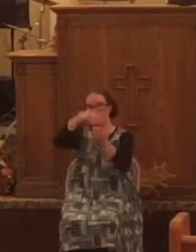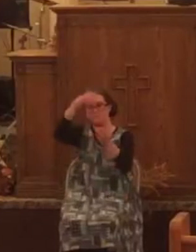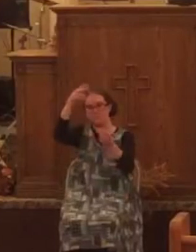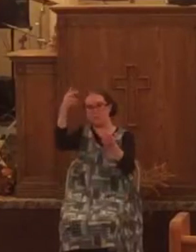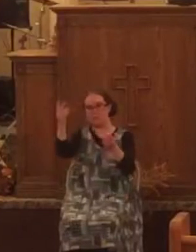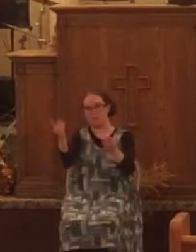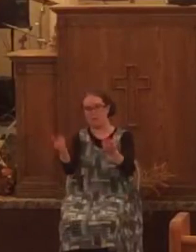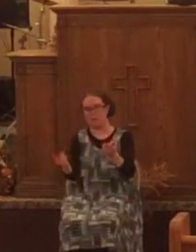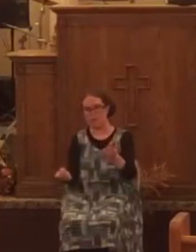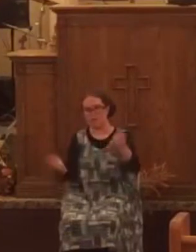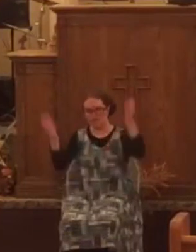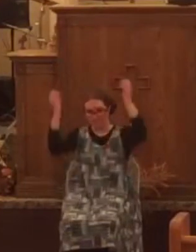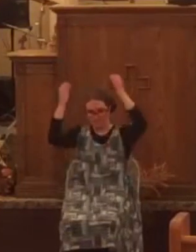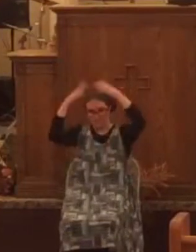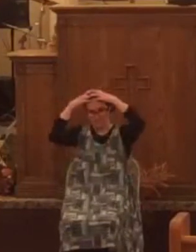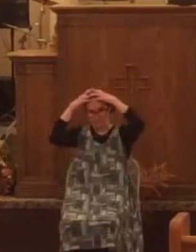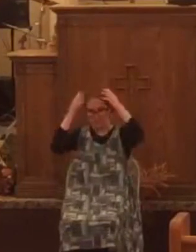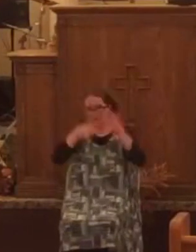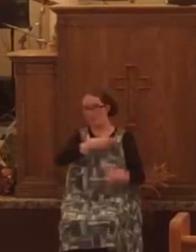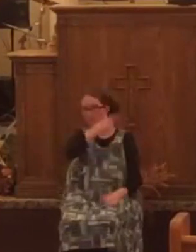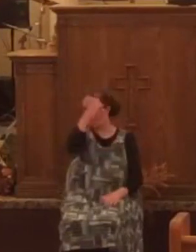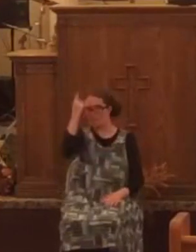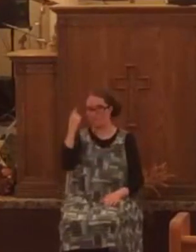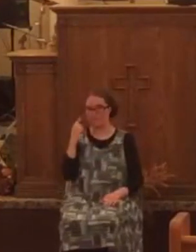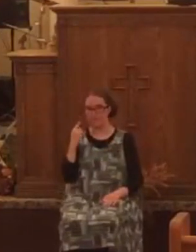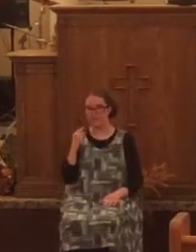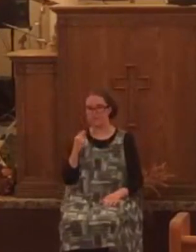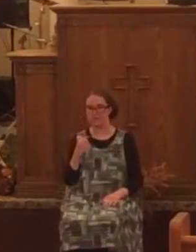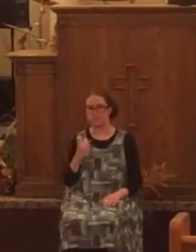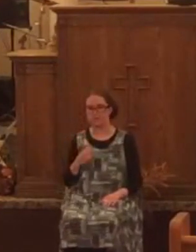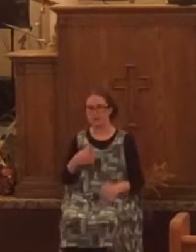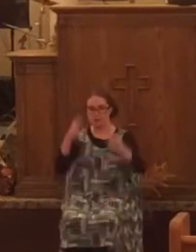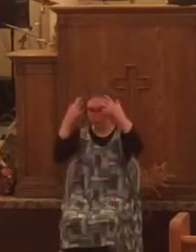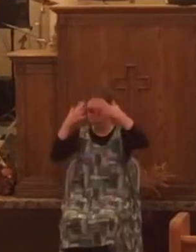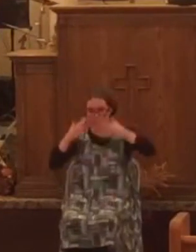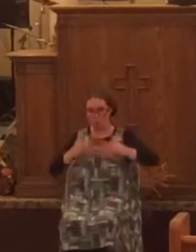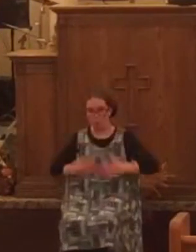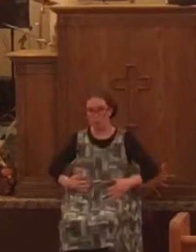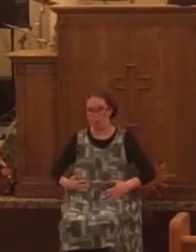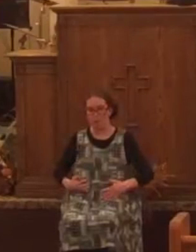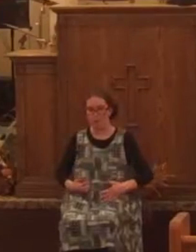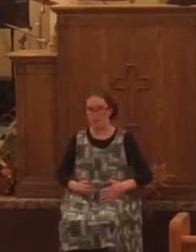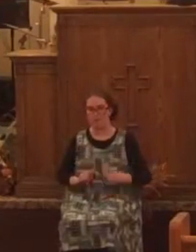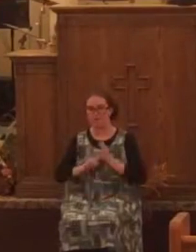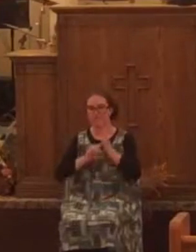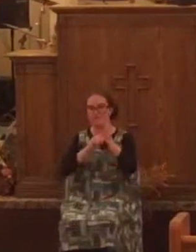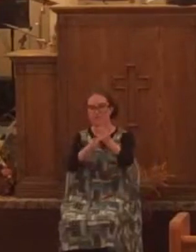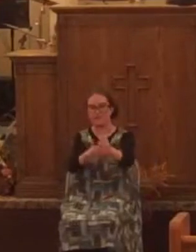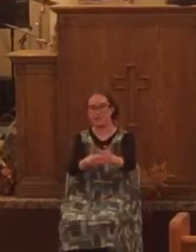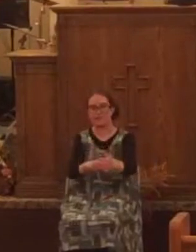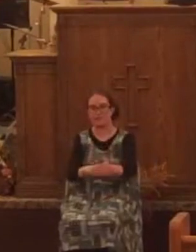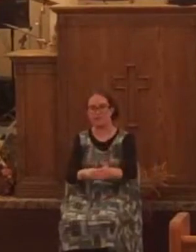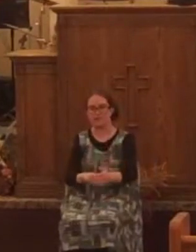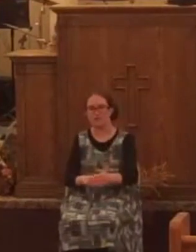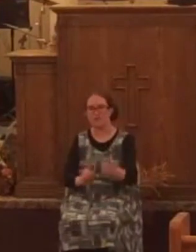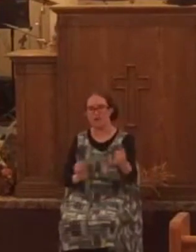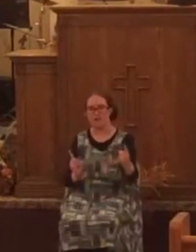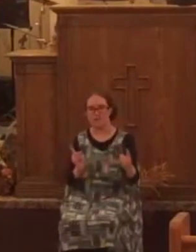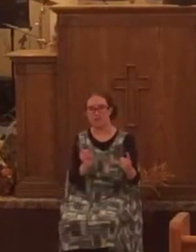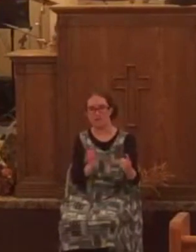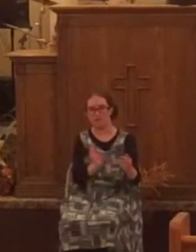in their hair, on their face, and over their clothing. Right. And it was a sign to everybody that came near